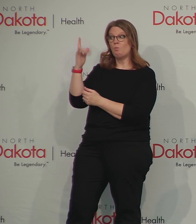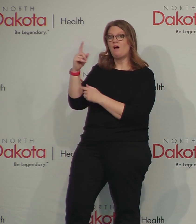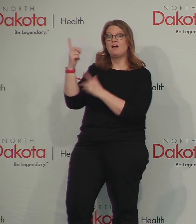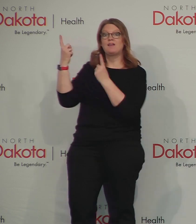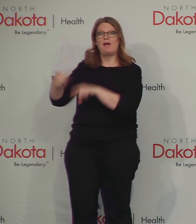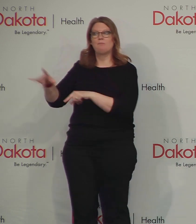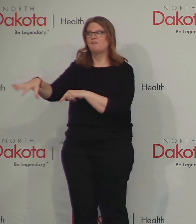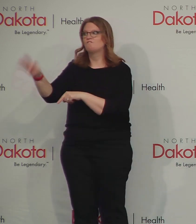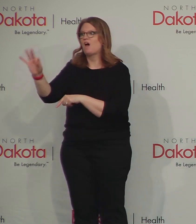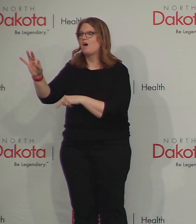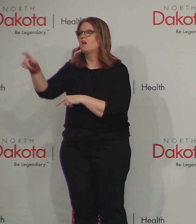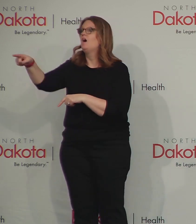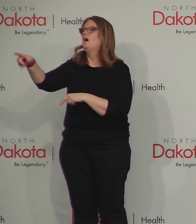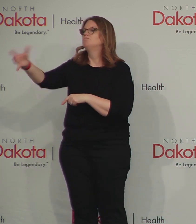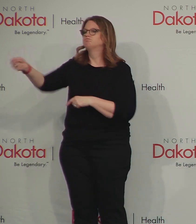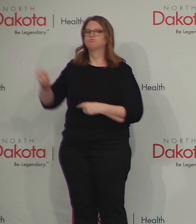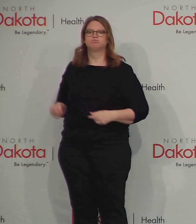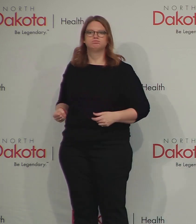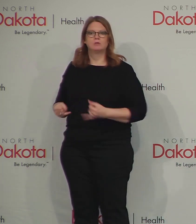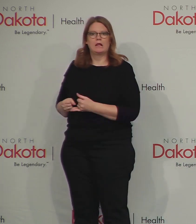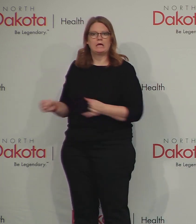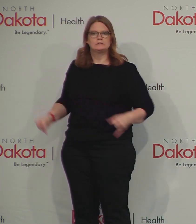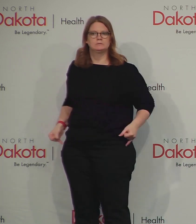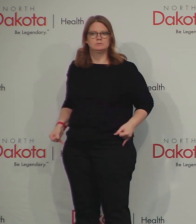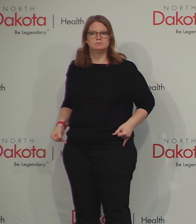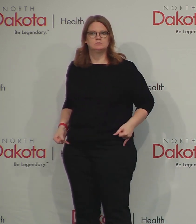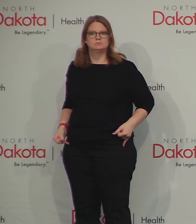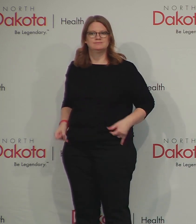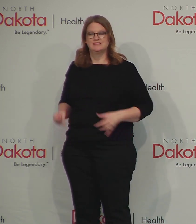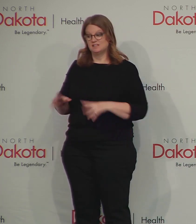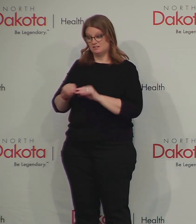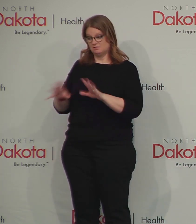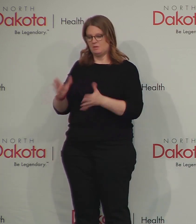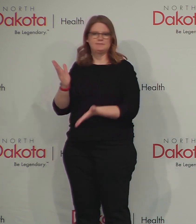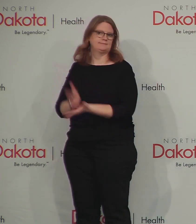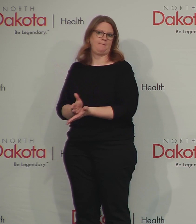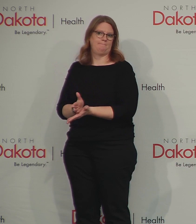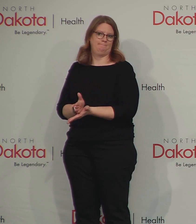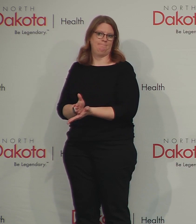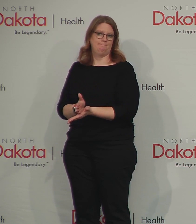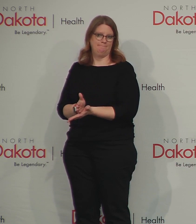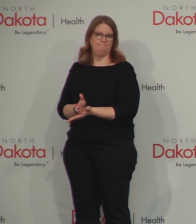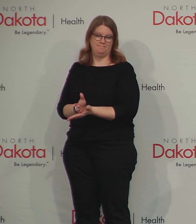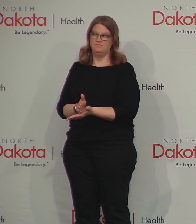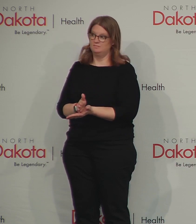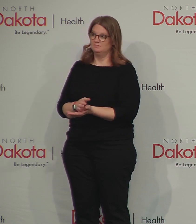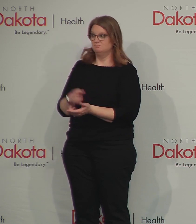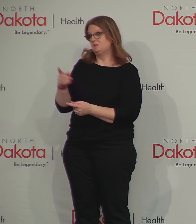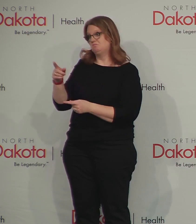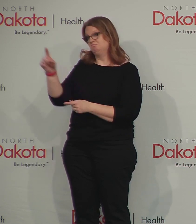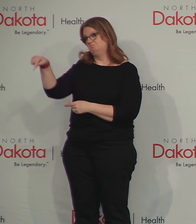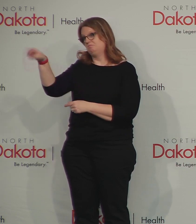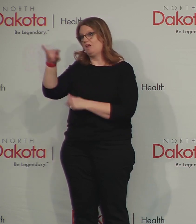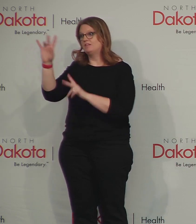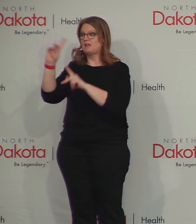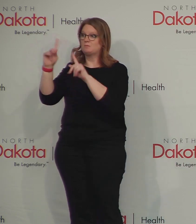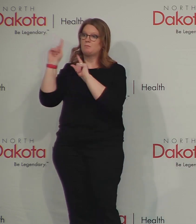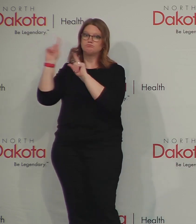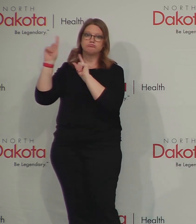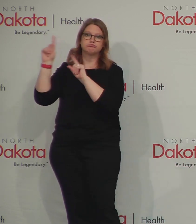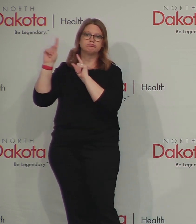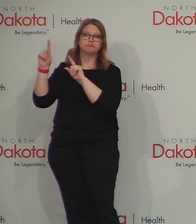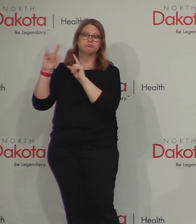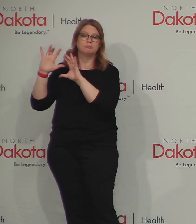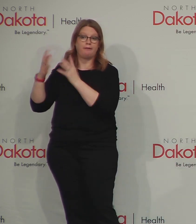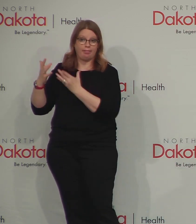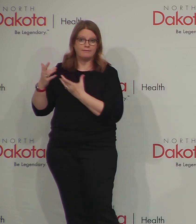positive, they get isolated, they can't spread it to others, and then everybody else can keep going to class, doing whatever. And